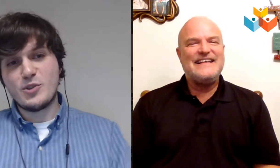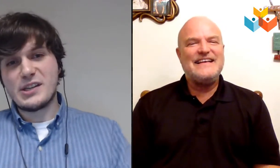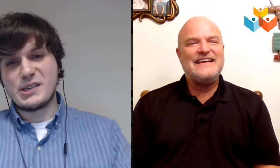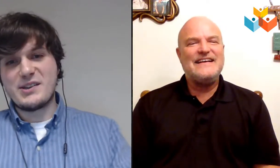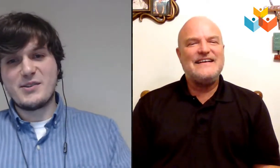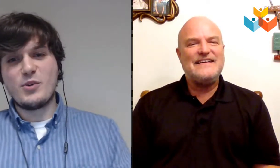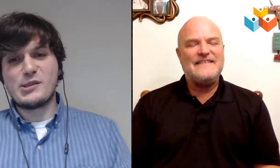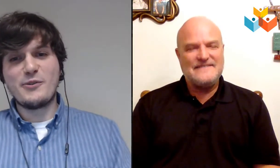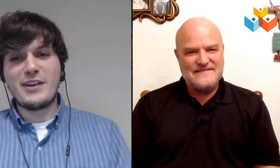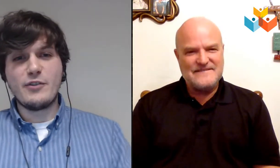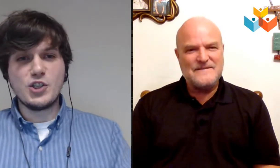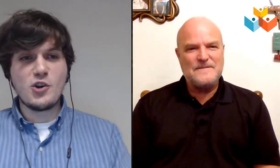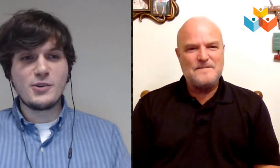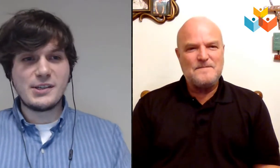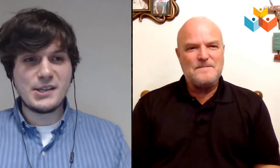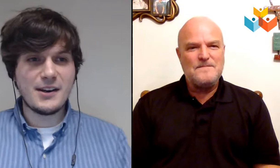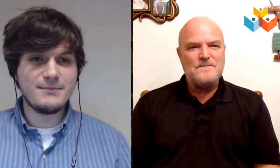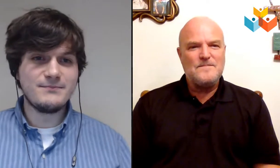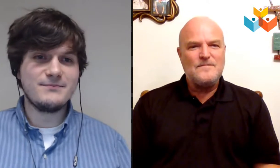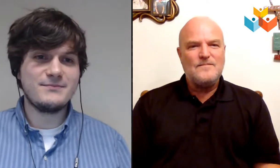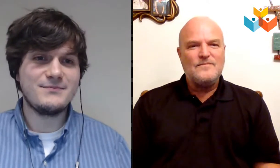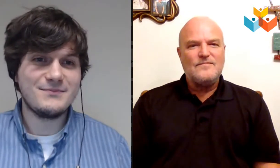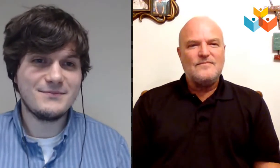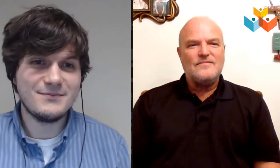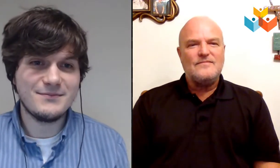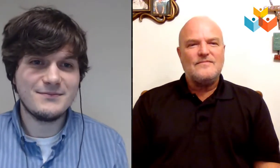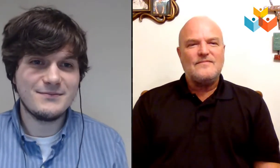Fun one from Jessica. What is your favorite joke to sign?